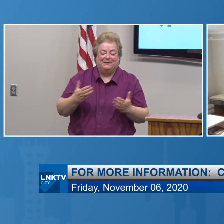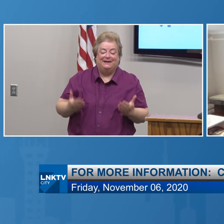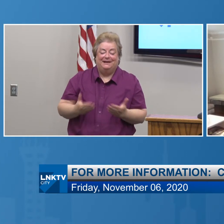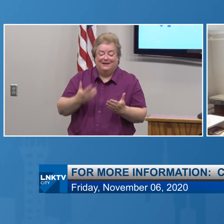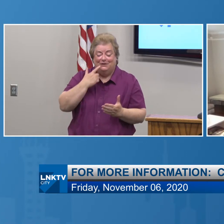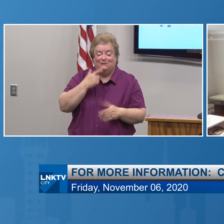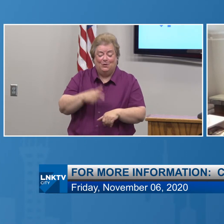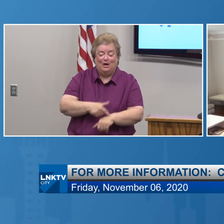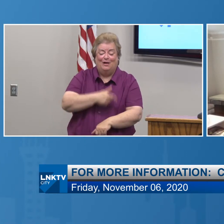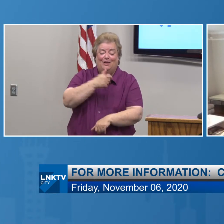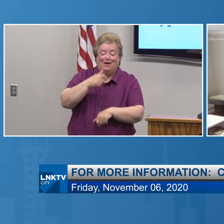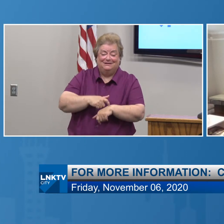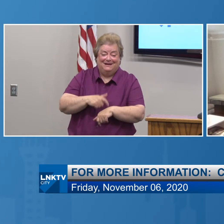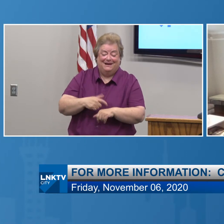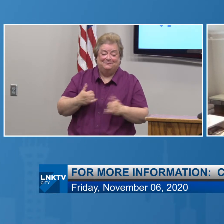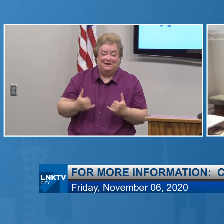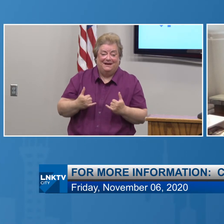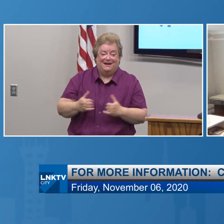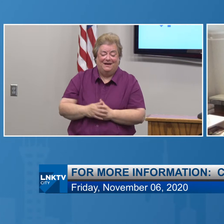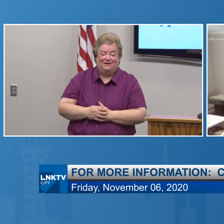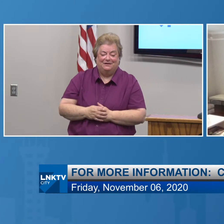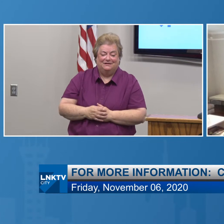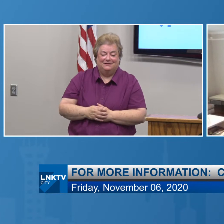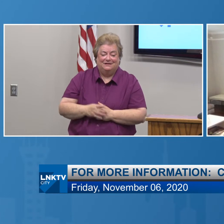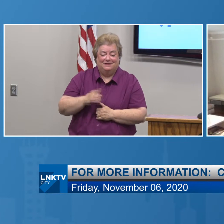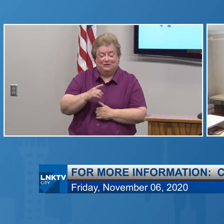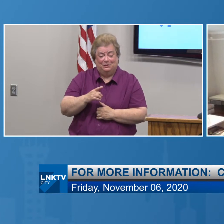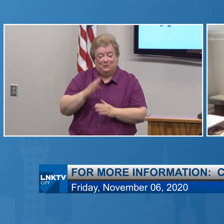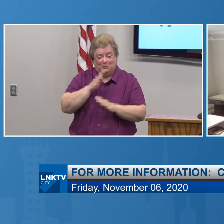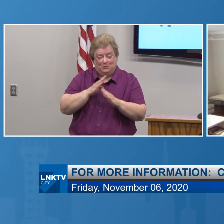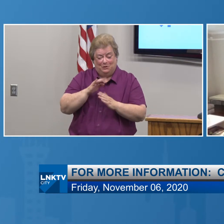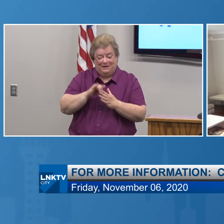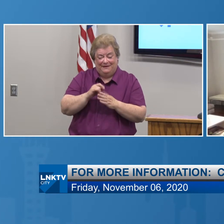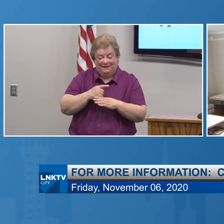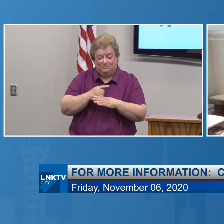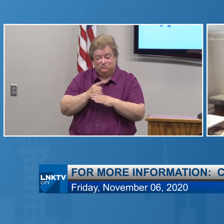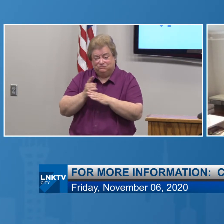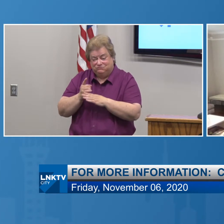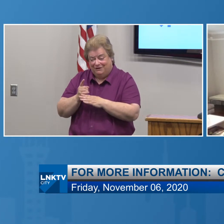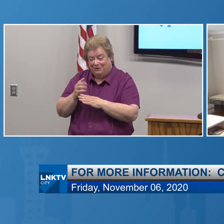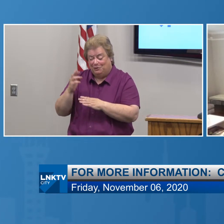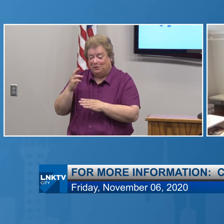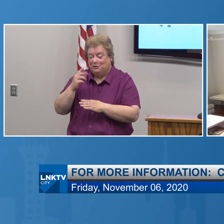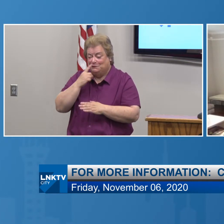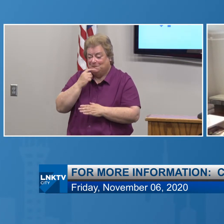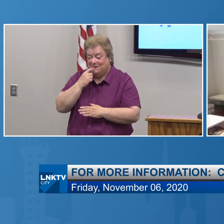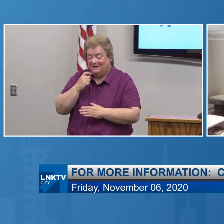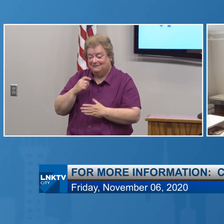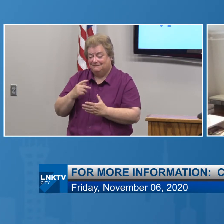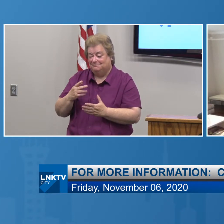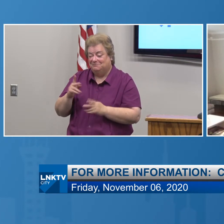time. Are you worried that going to red really doesn't mean anything?